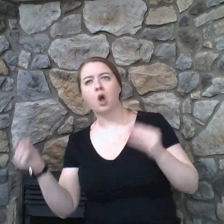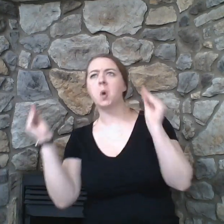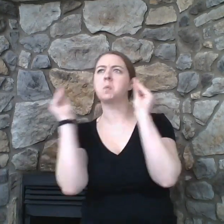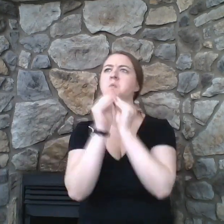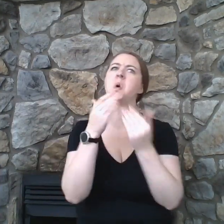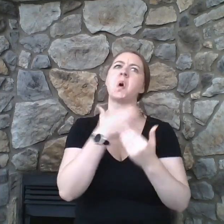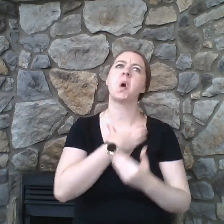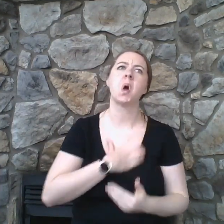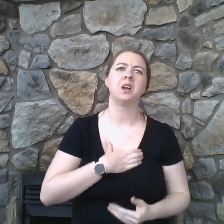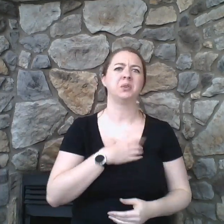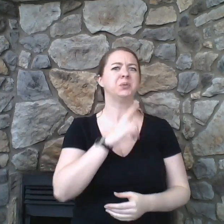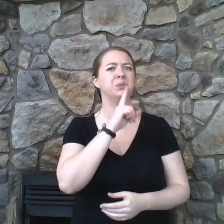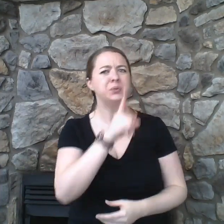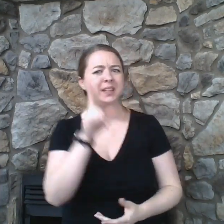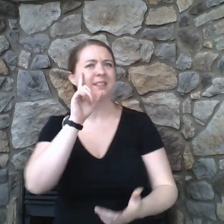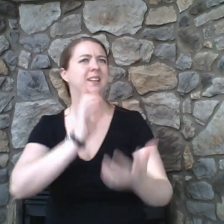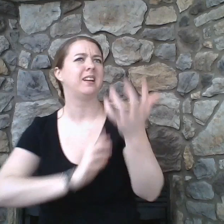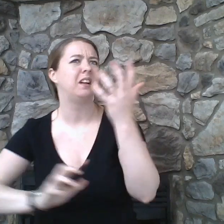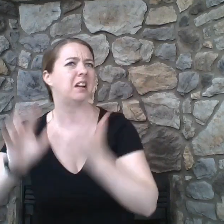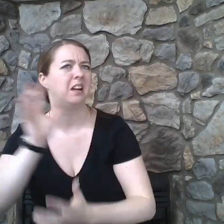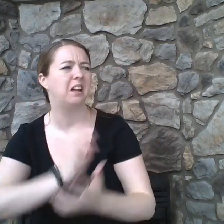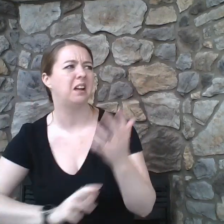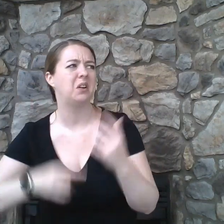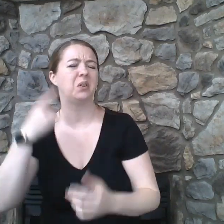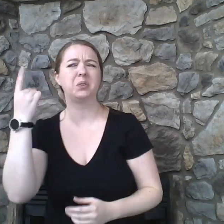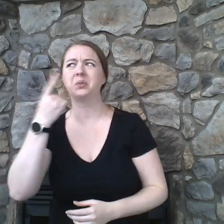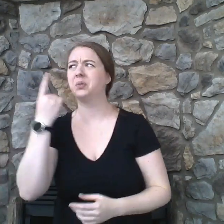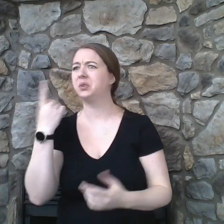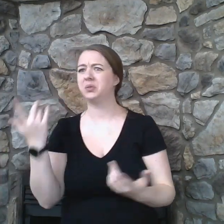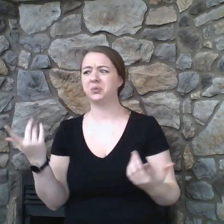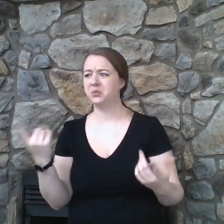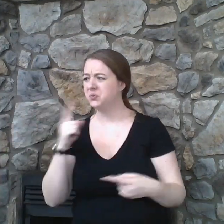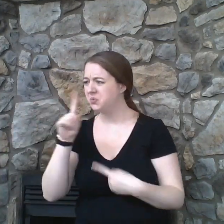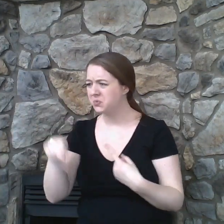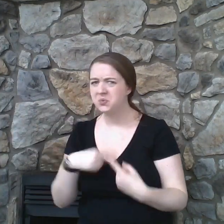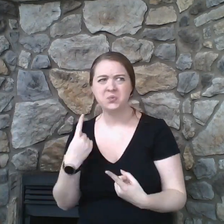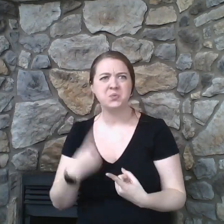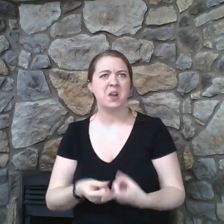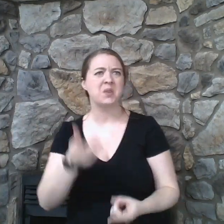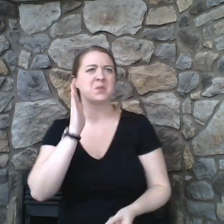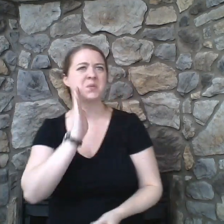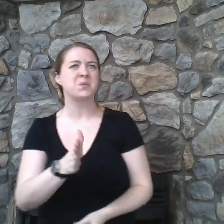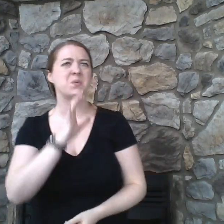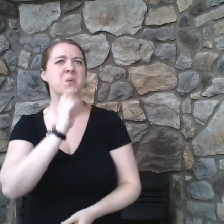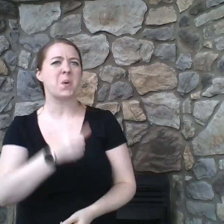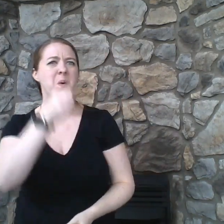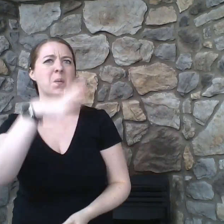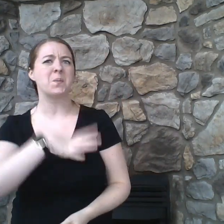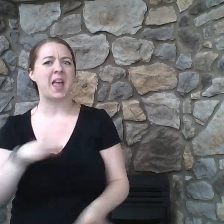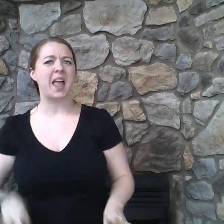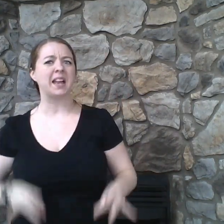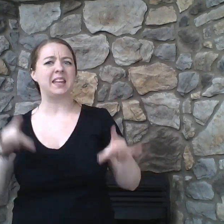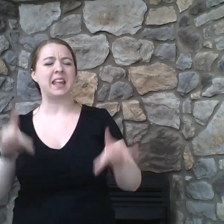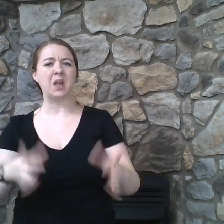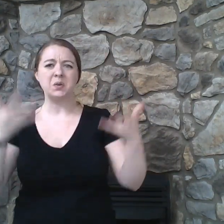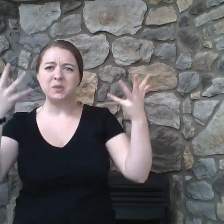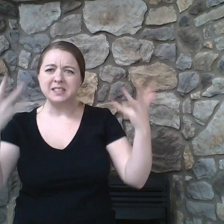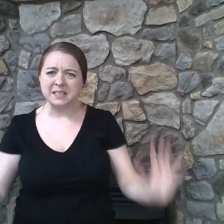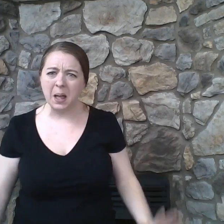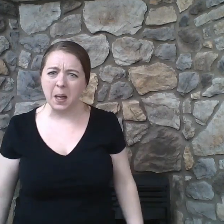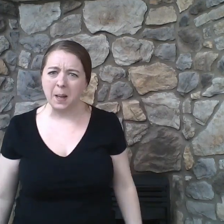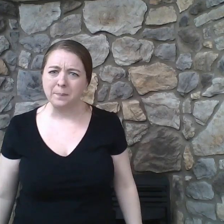and hungrier, very much bewildered, and wondering when in the world or out of it would Old